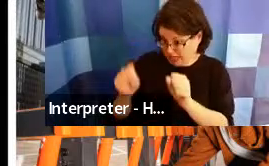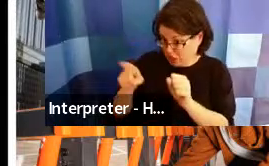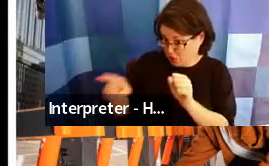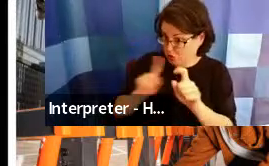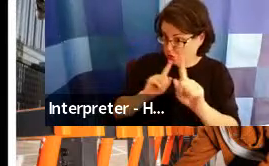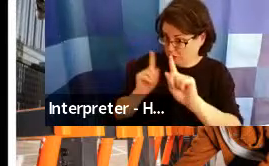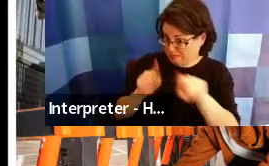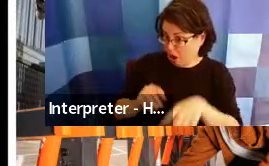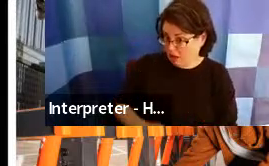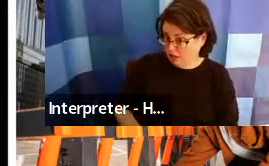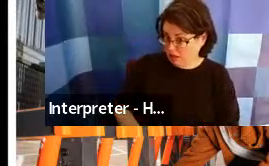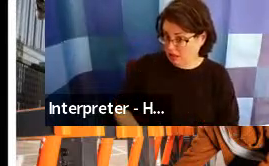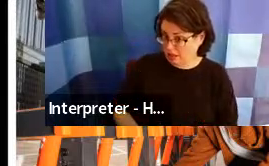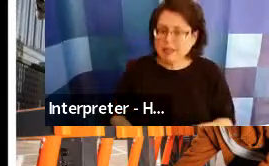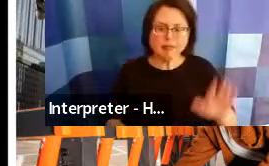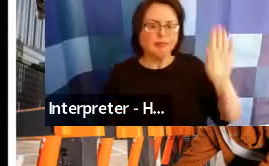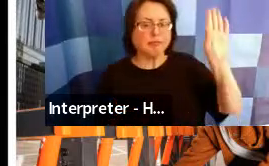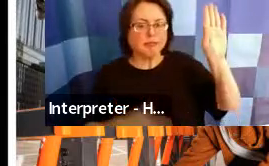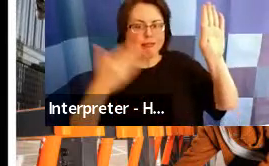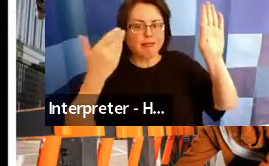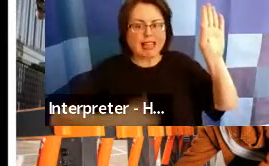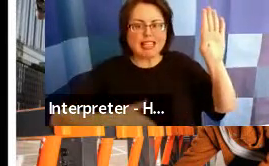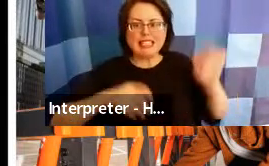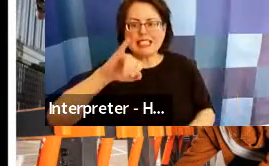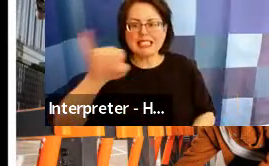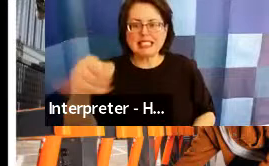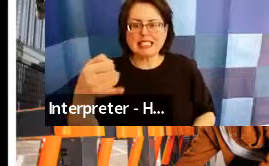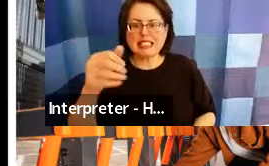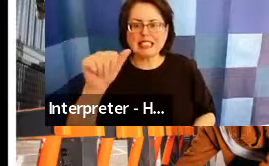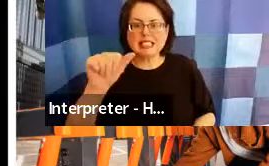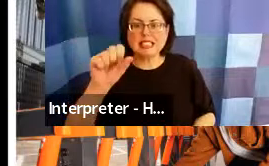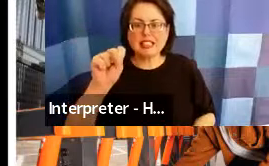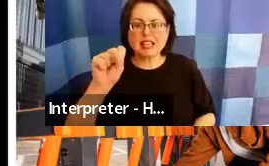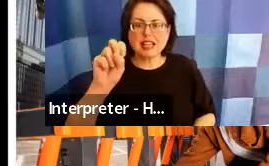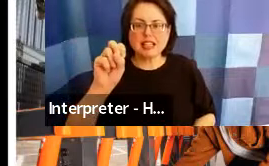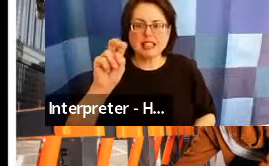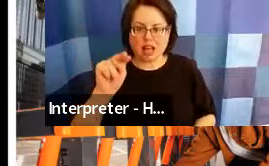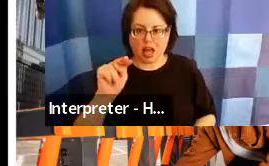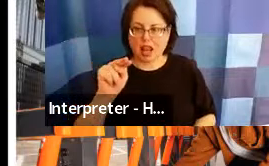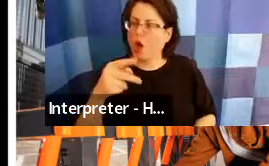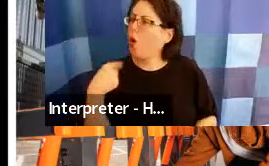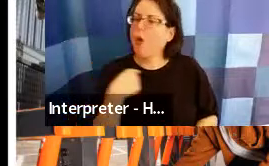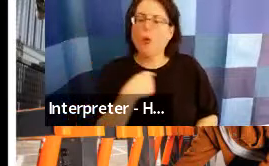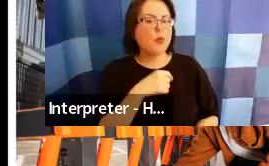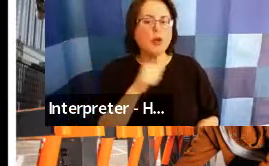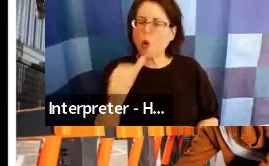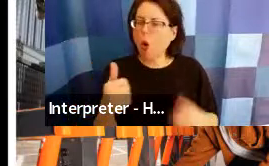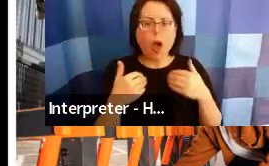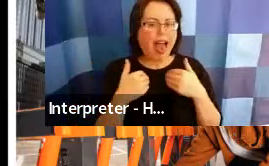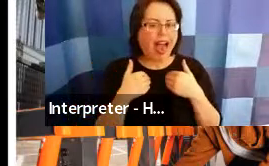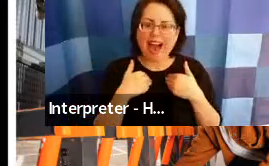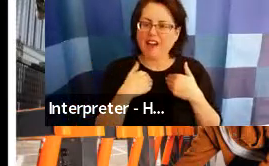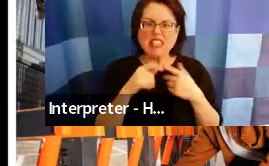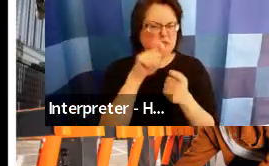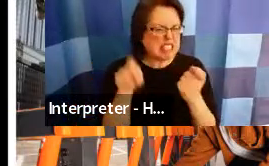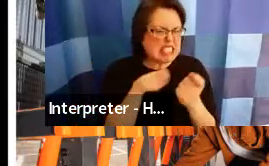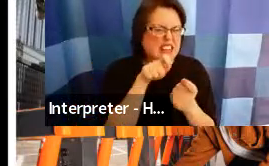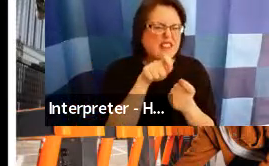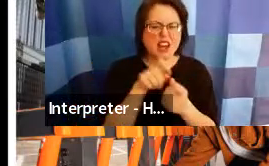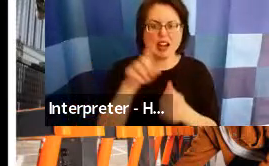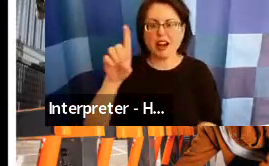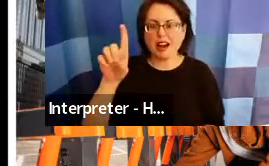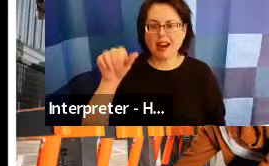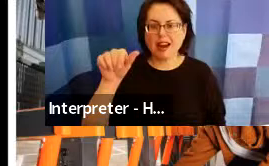Yeah, this is Jason speaking. Despite not having firm data points on this, as the individual